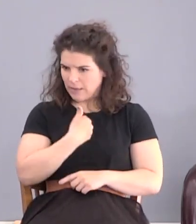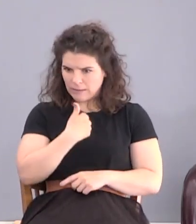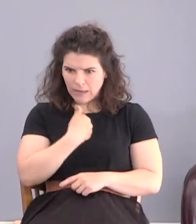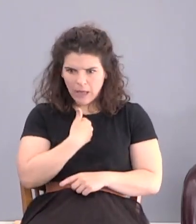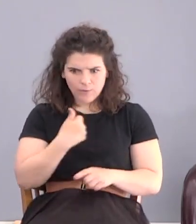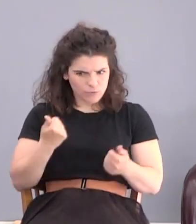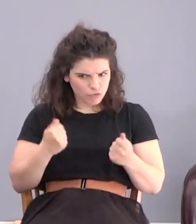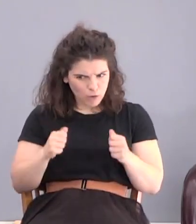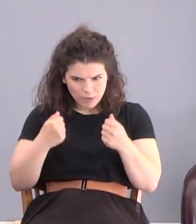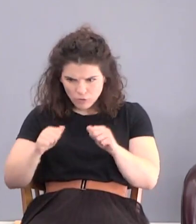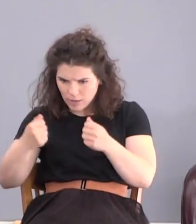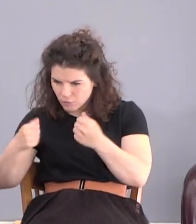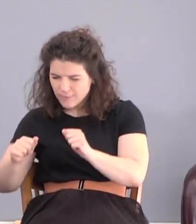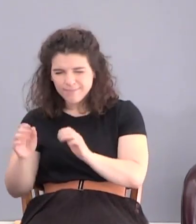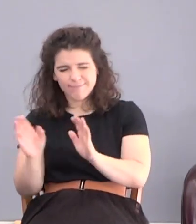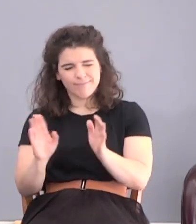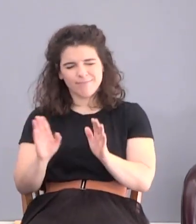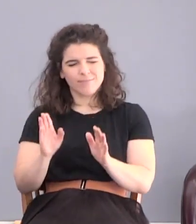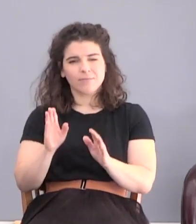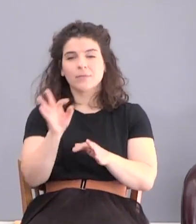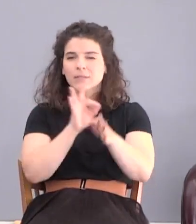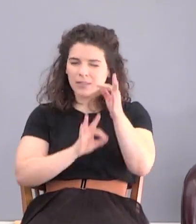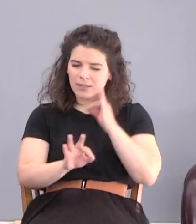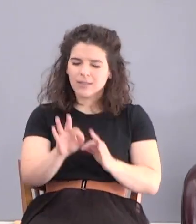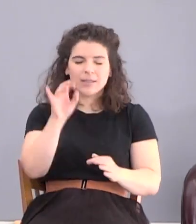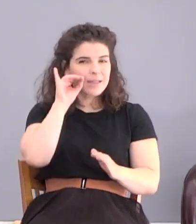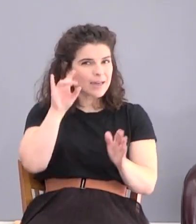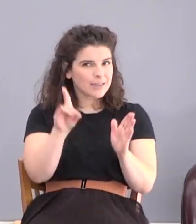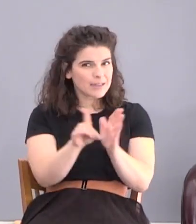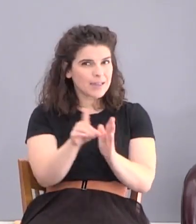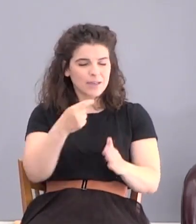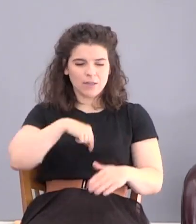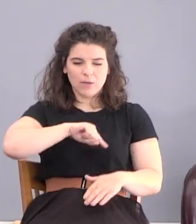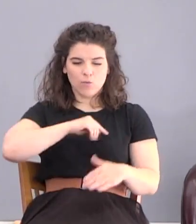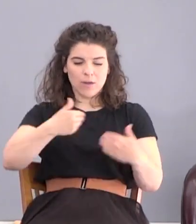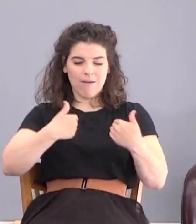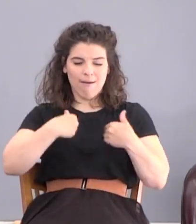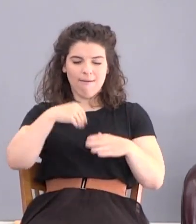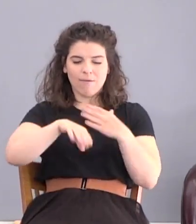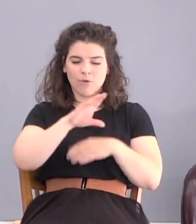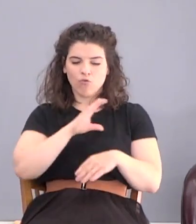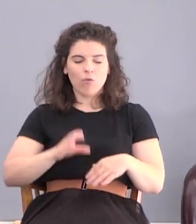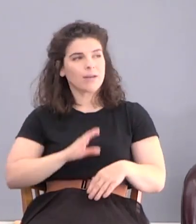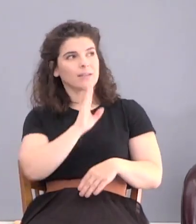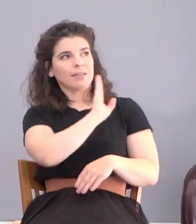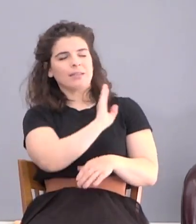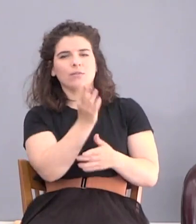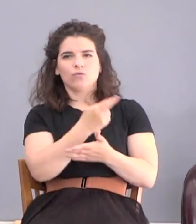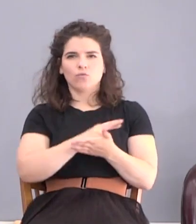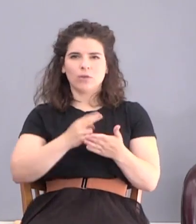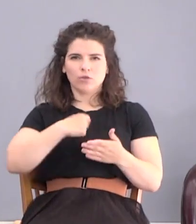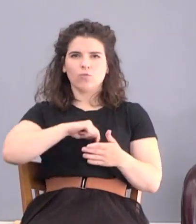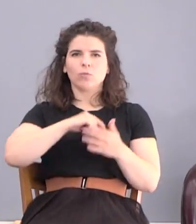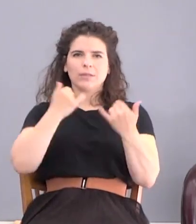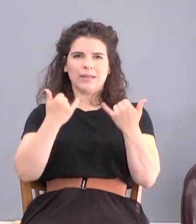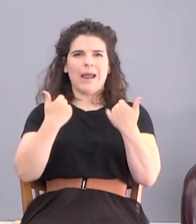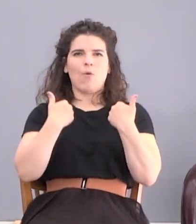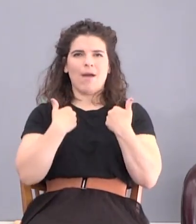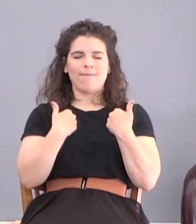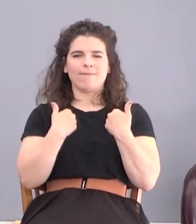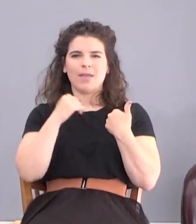having an understanding of the identity we have in Christ and his righteousness that we now have. And so that's what's going to set